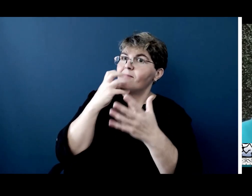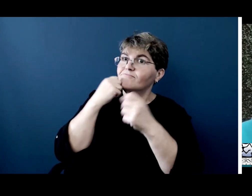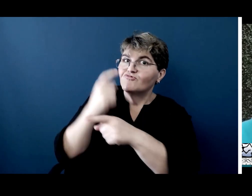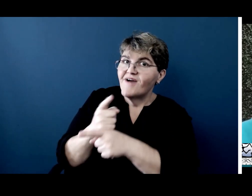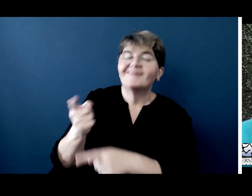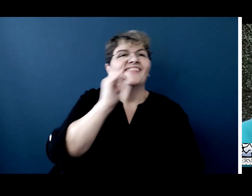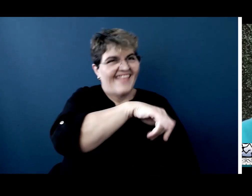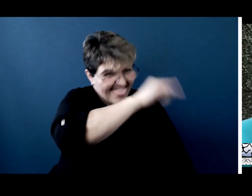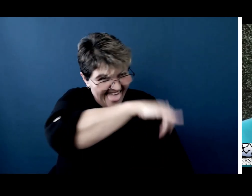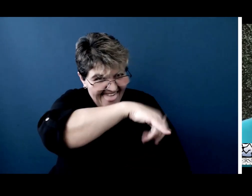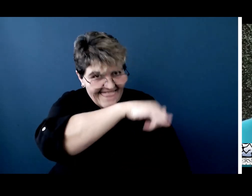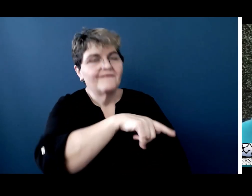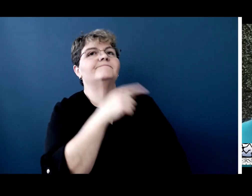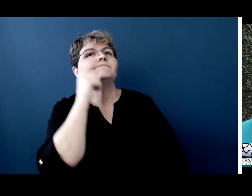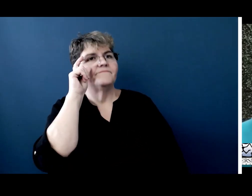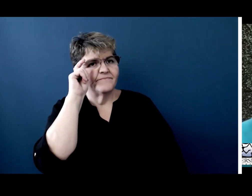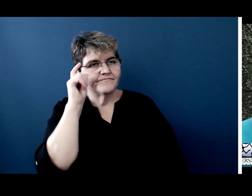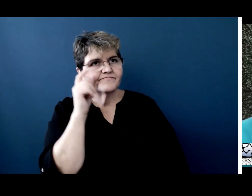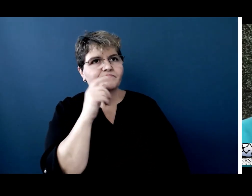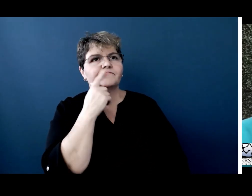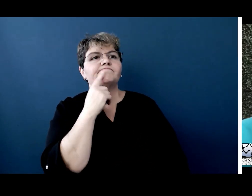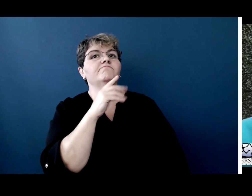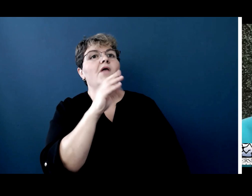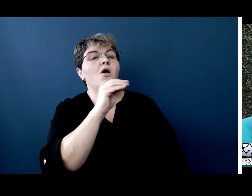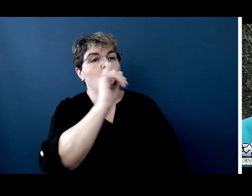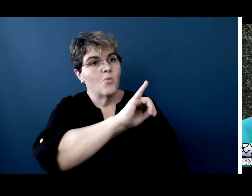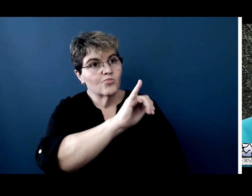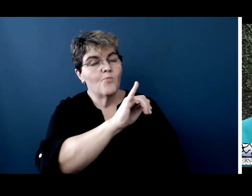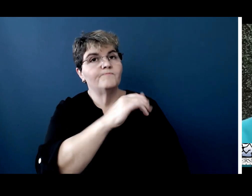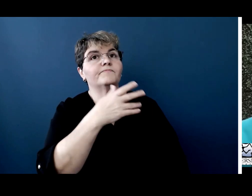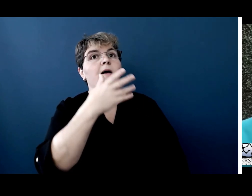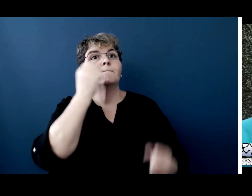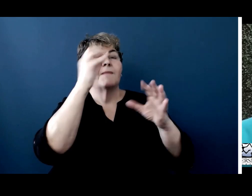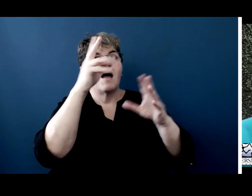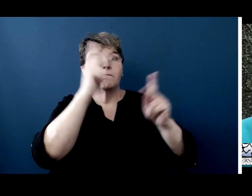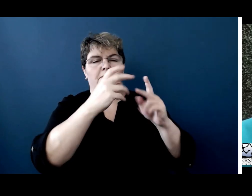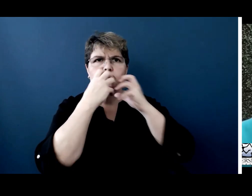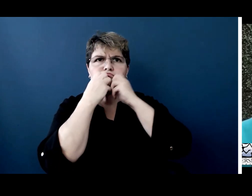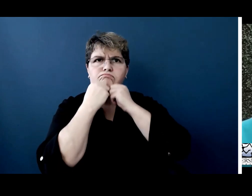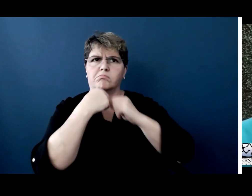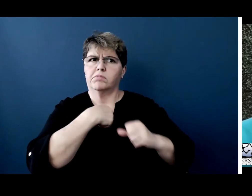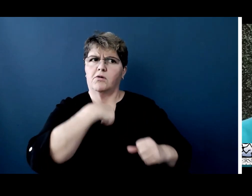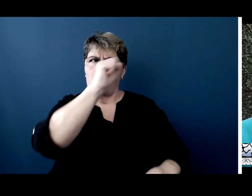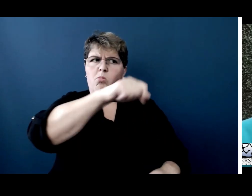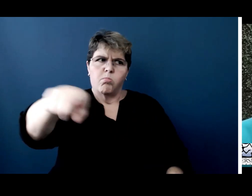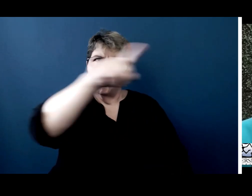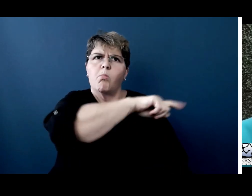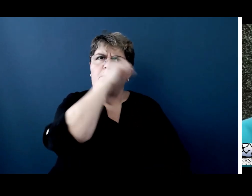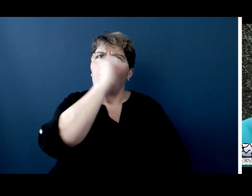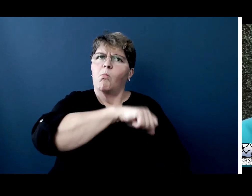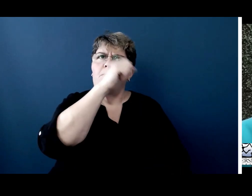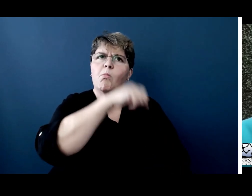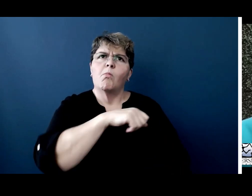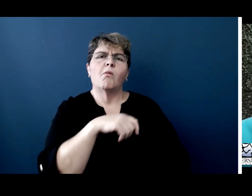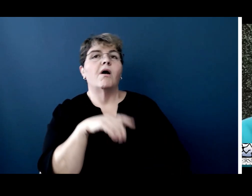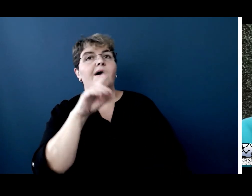Shaking people's hands, talking to them, hugging them, Yeah. receiving flowers and, Just kind of acknowledging